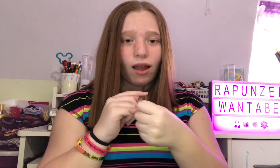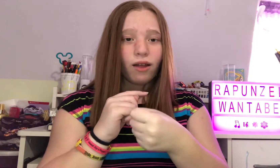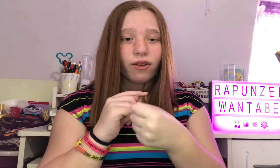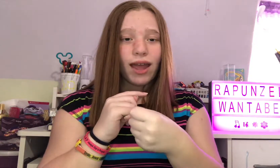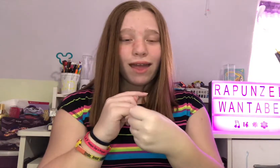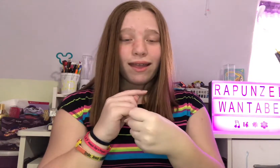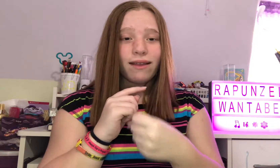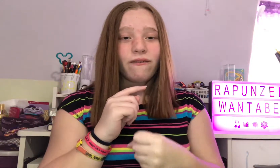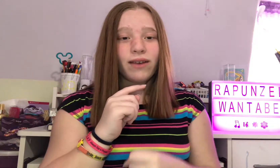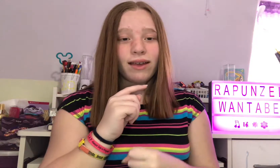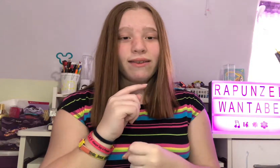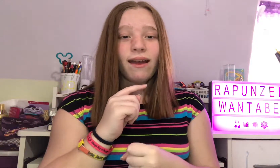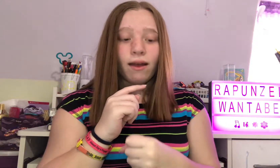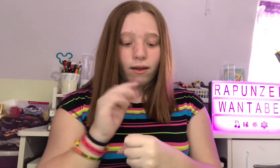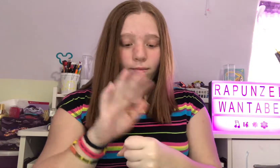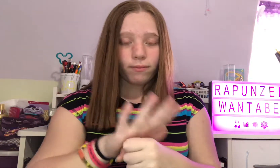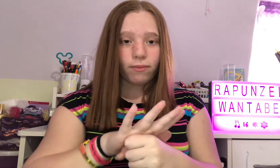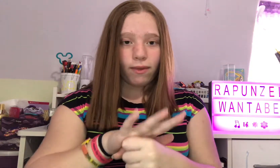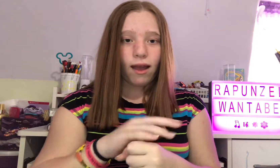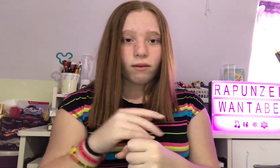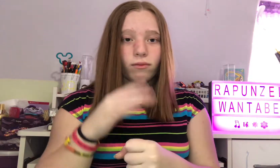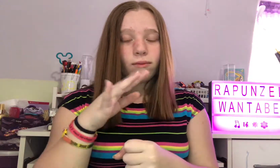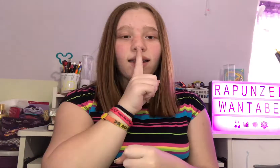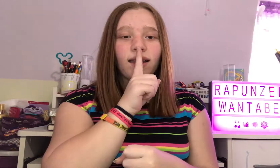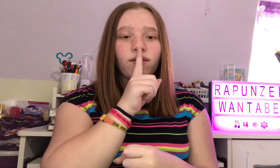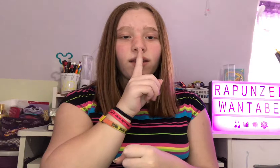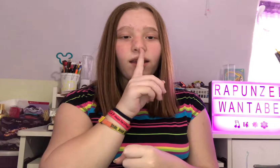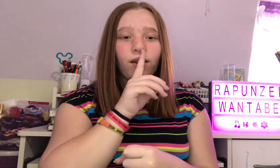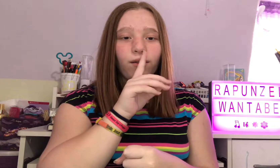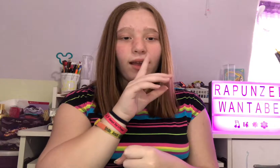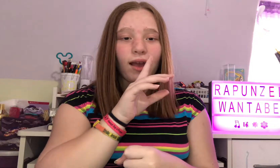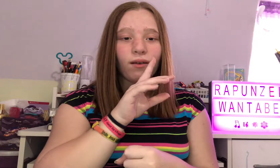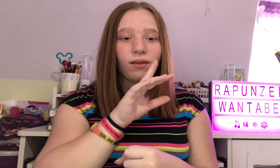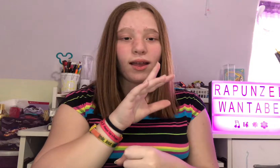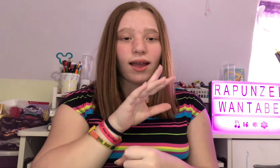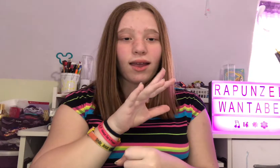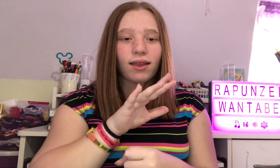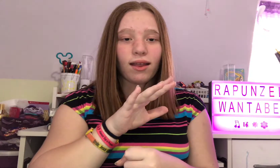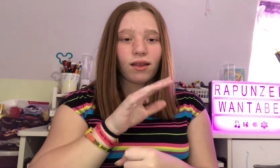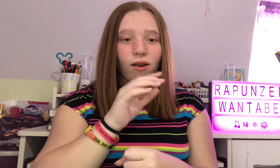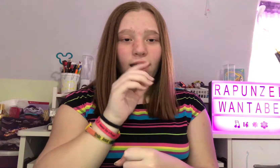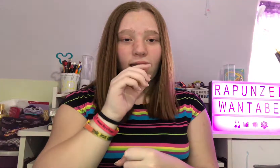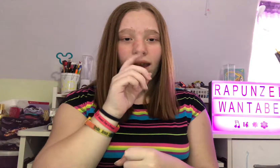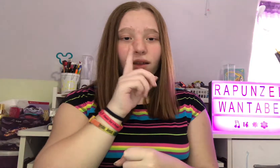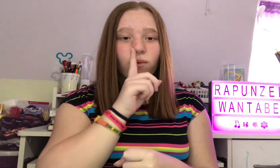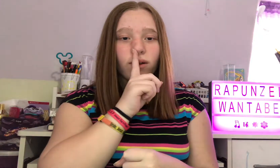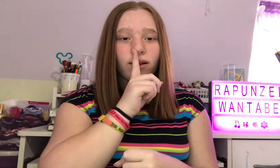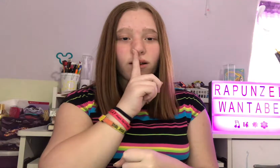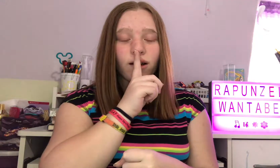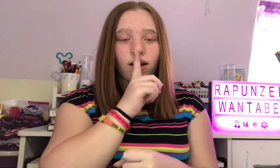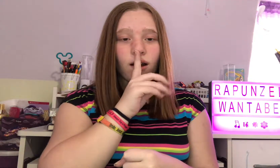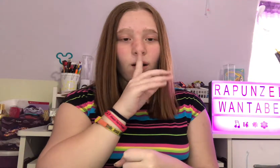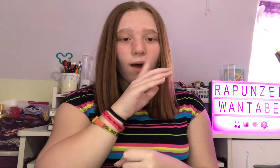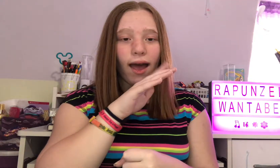other hand in a fist down, and then after that you go down, and then your hand will go